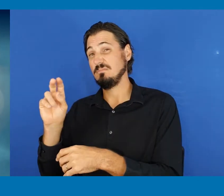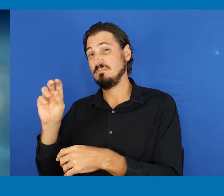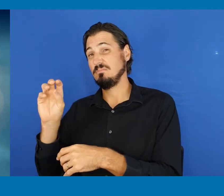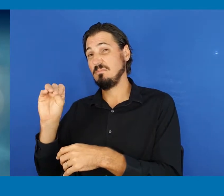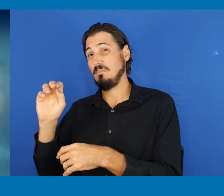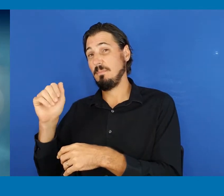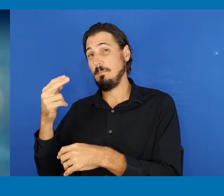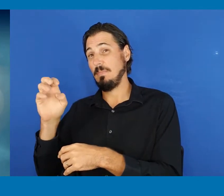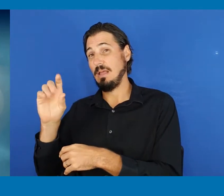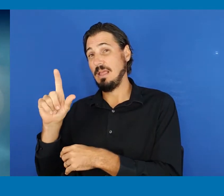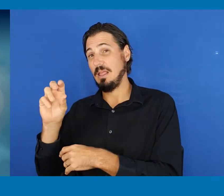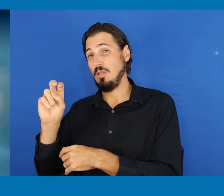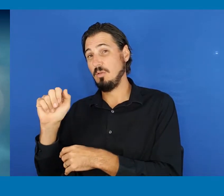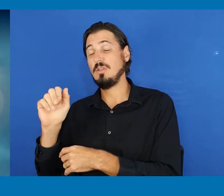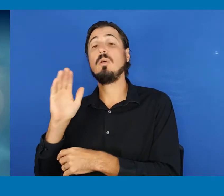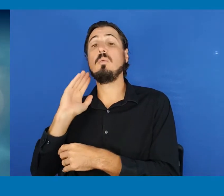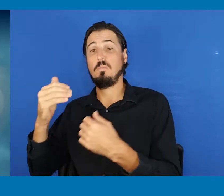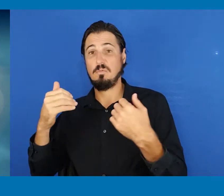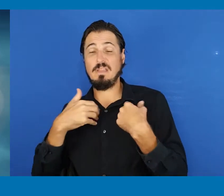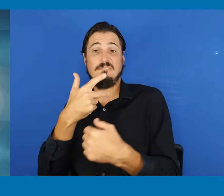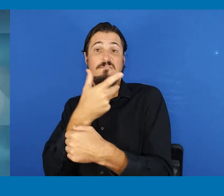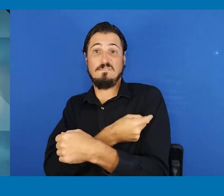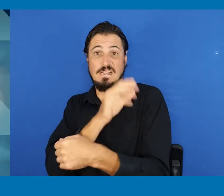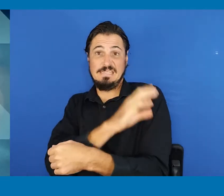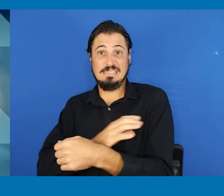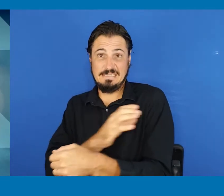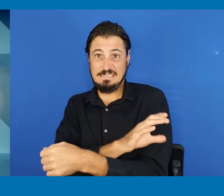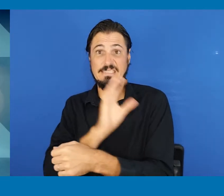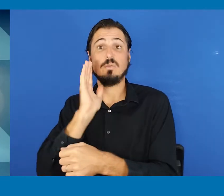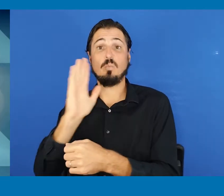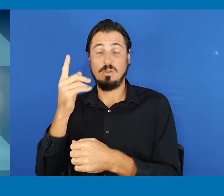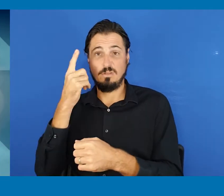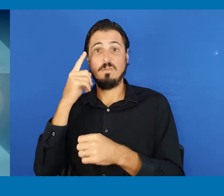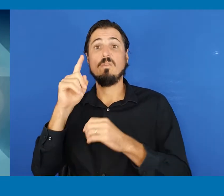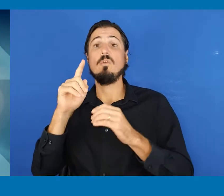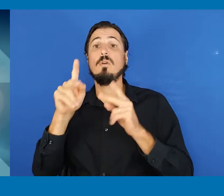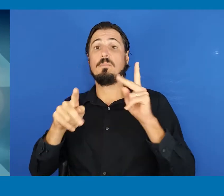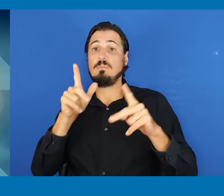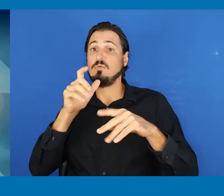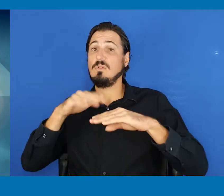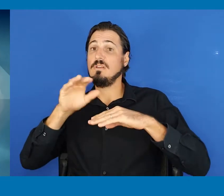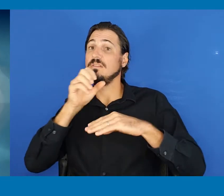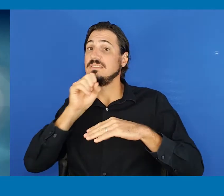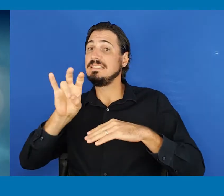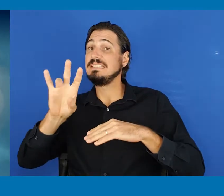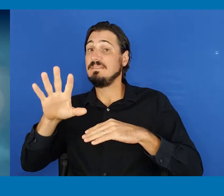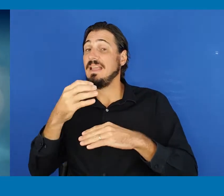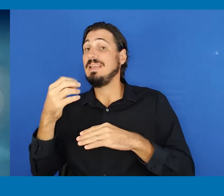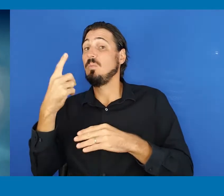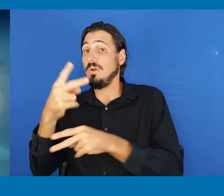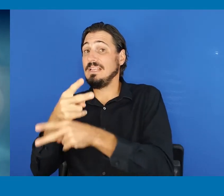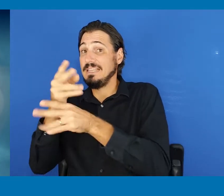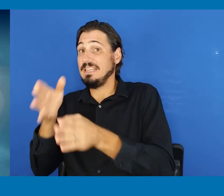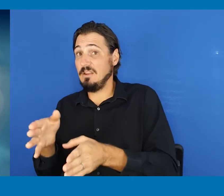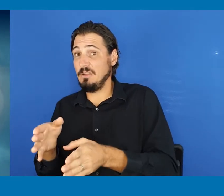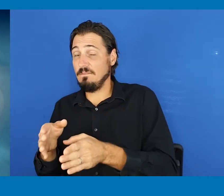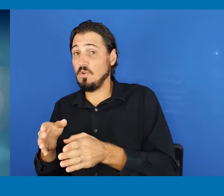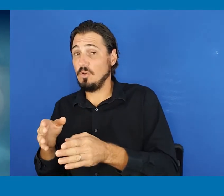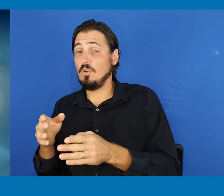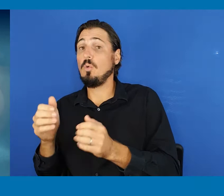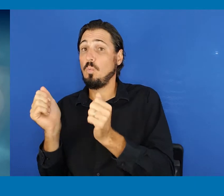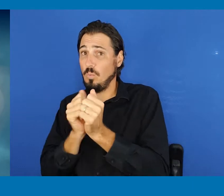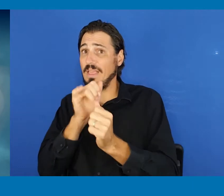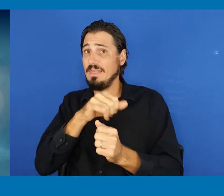Mahilona Memorial Hospital in Kapa'a will offer vaccination clinics for those 75 and older and one